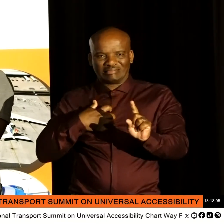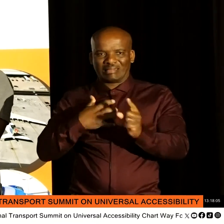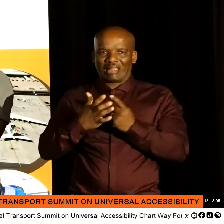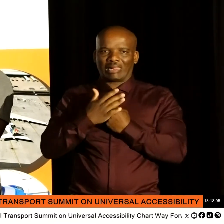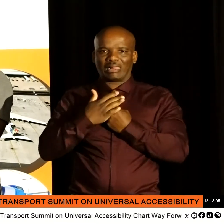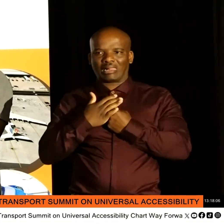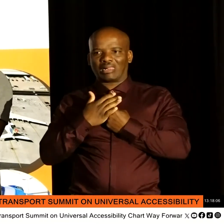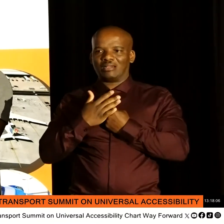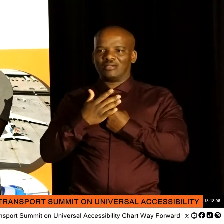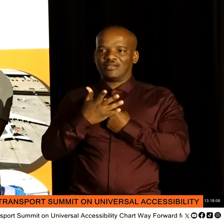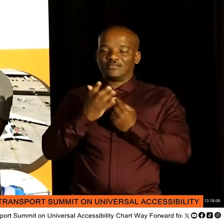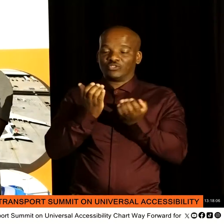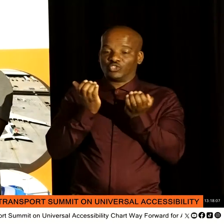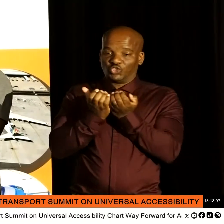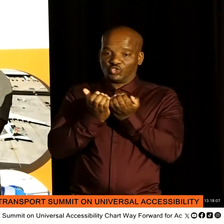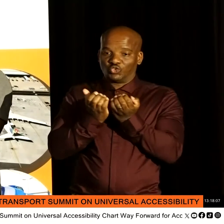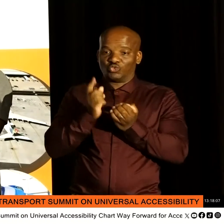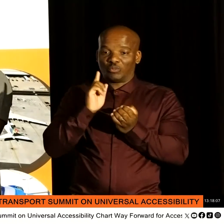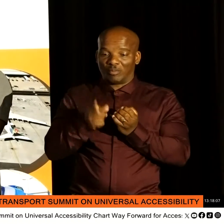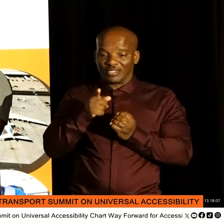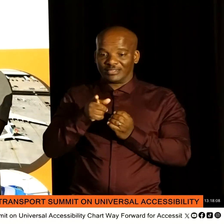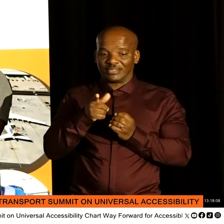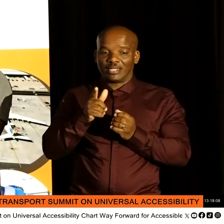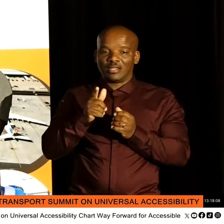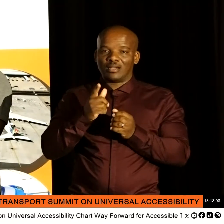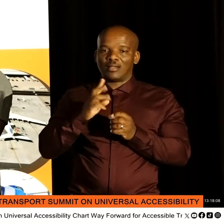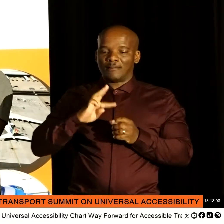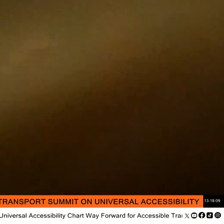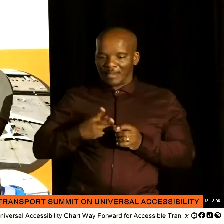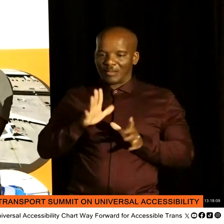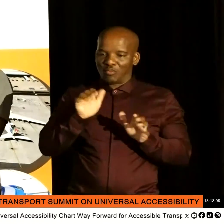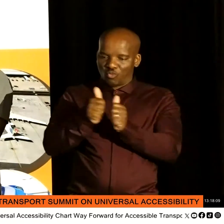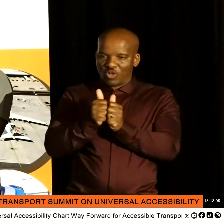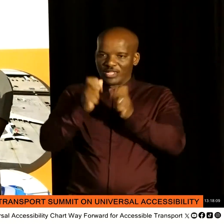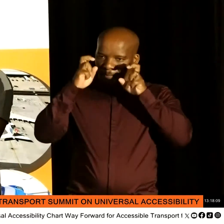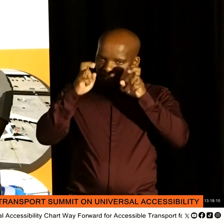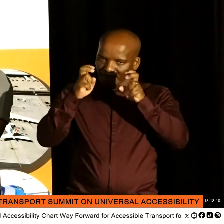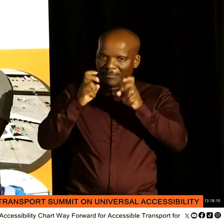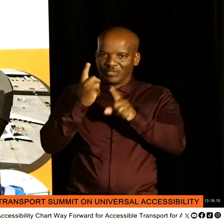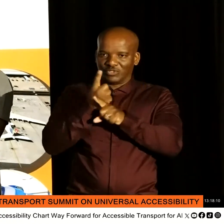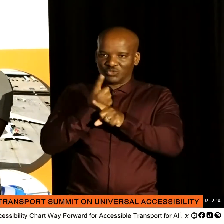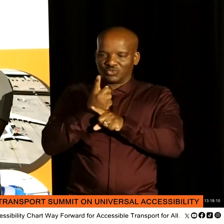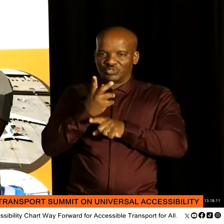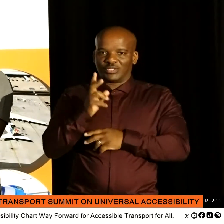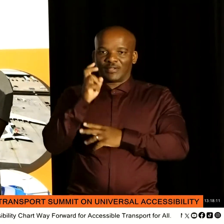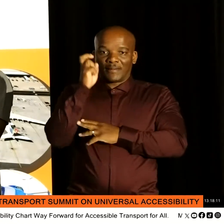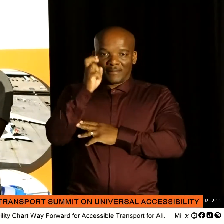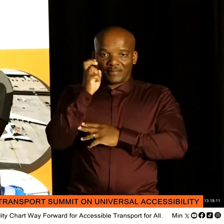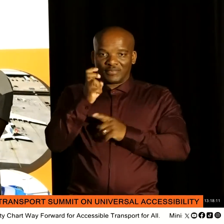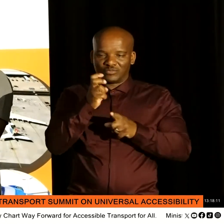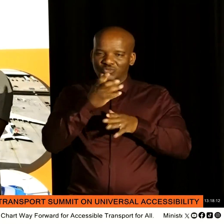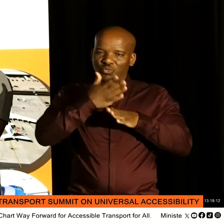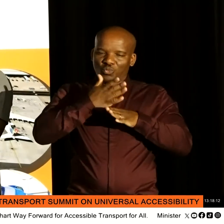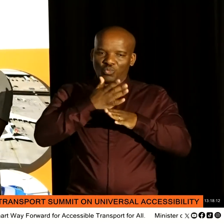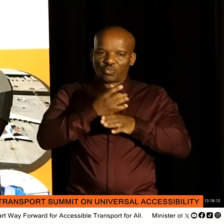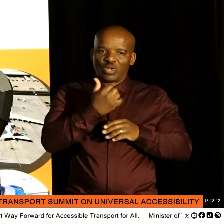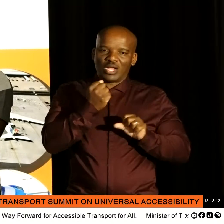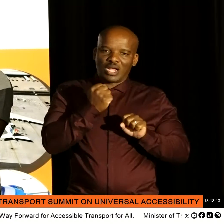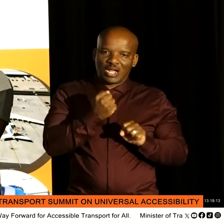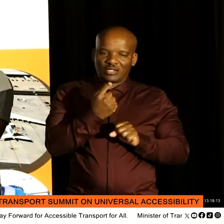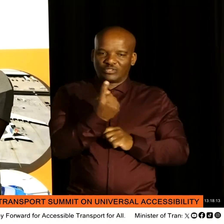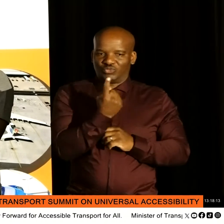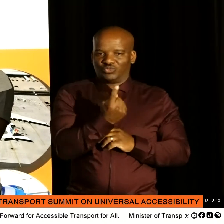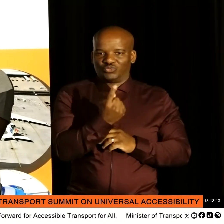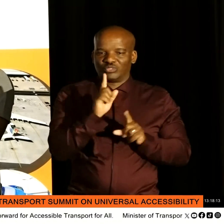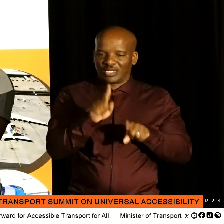the school insisting that his mum accompany him on the bus. His mum is the sole income bearer of the household and cannot